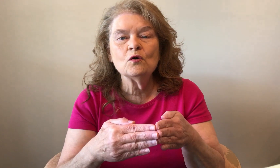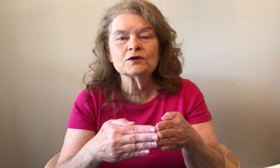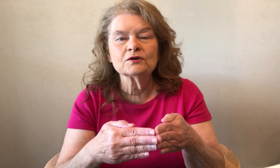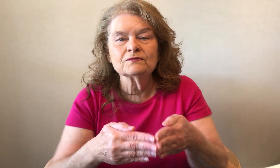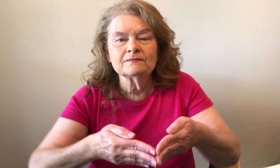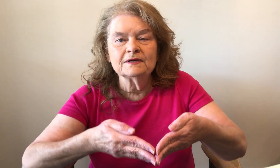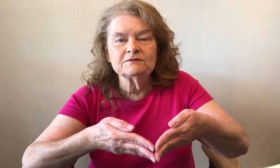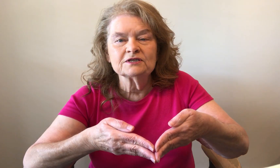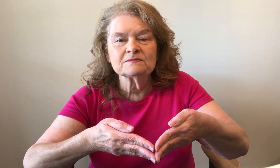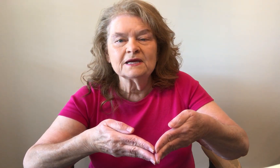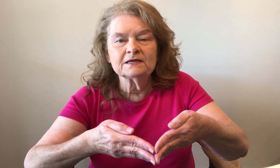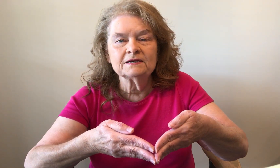corner. I'm just making a